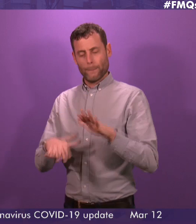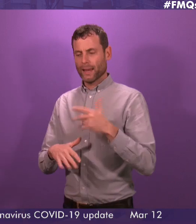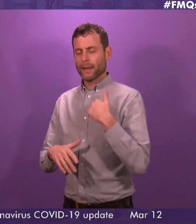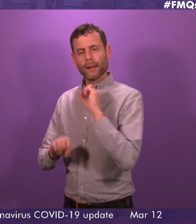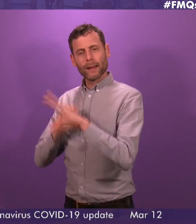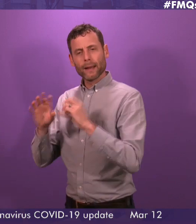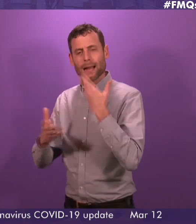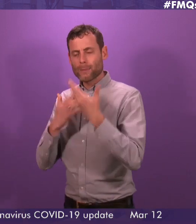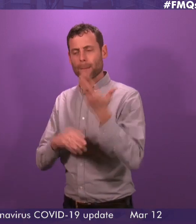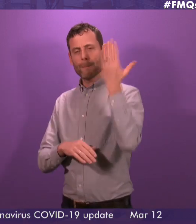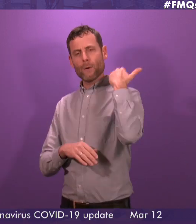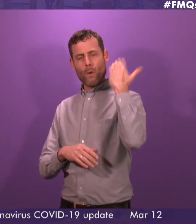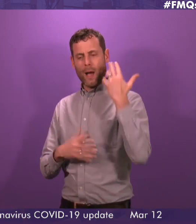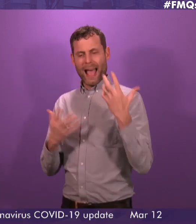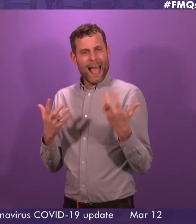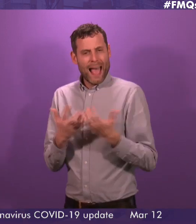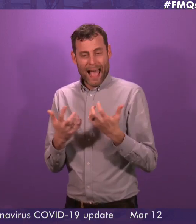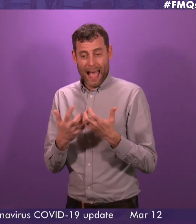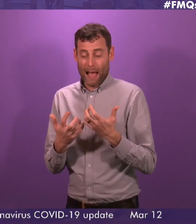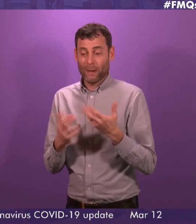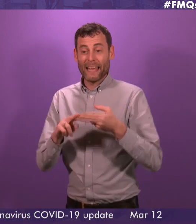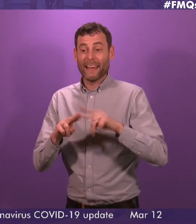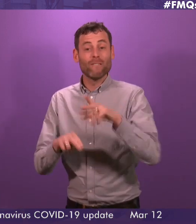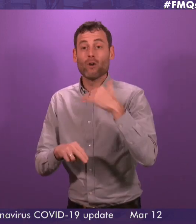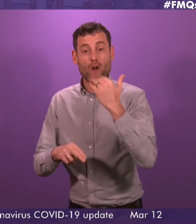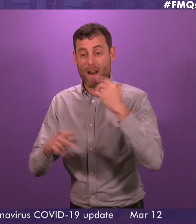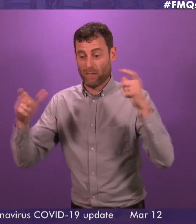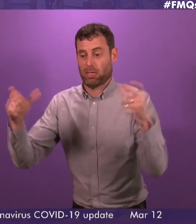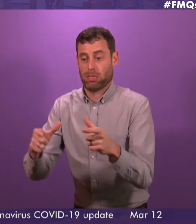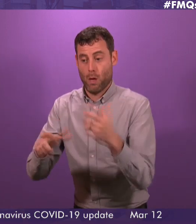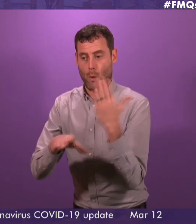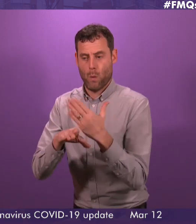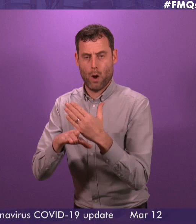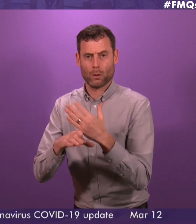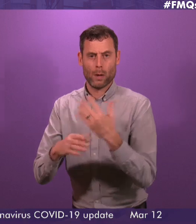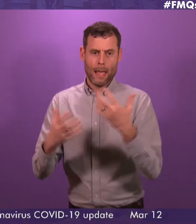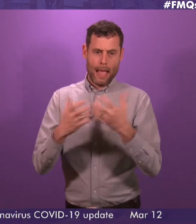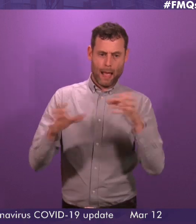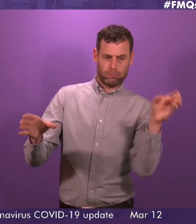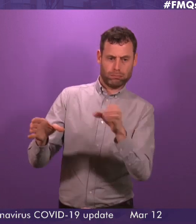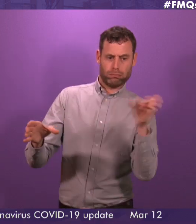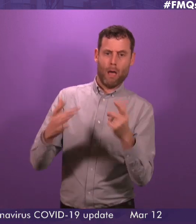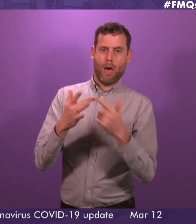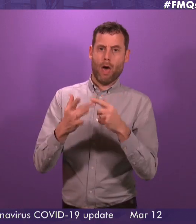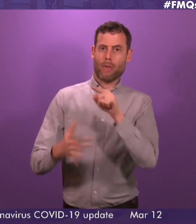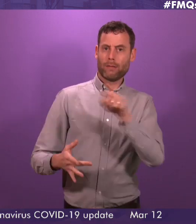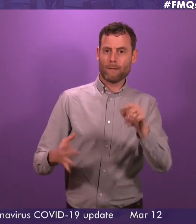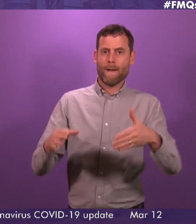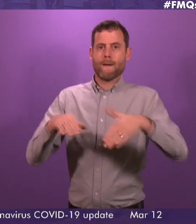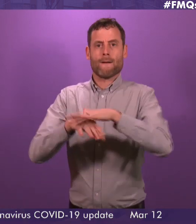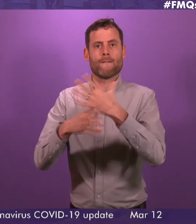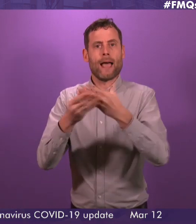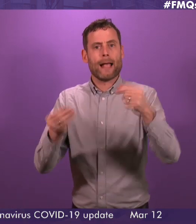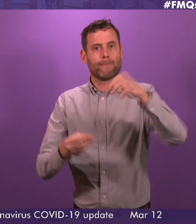in terms of how we can bring others into that workforce in particular. But in addition, we are